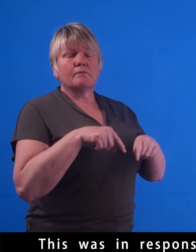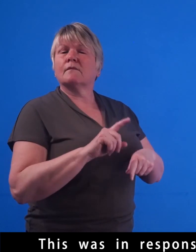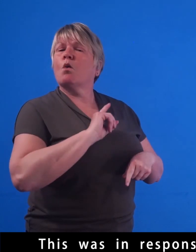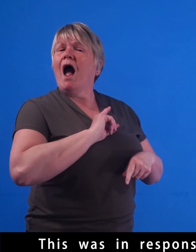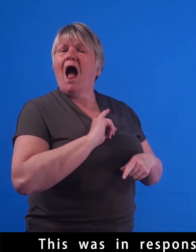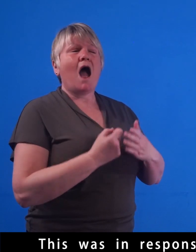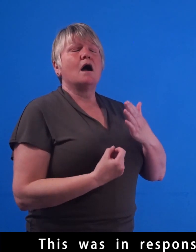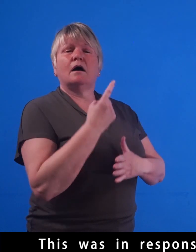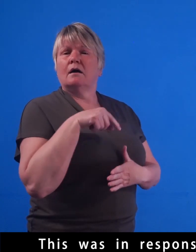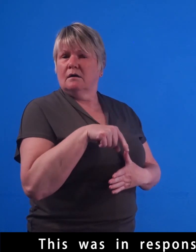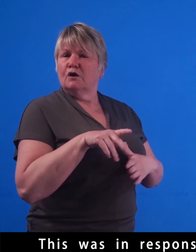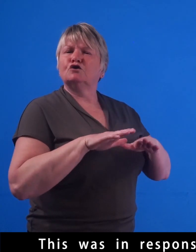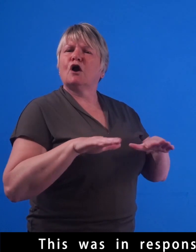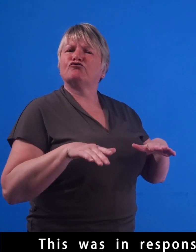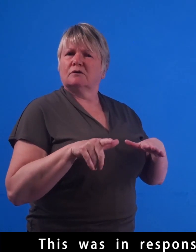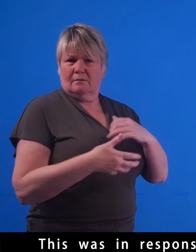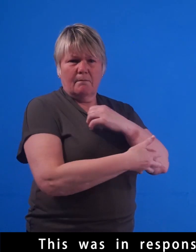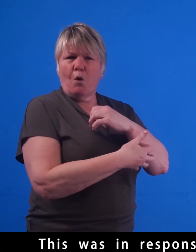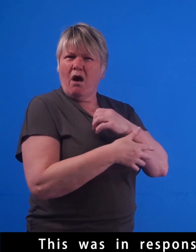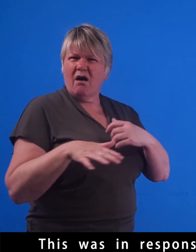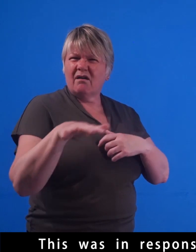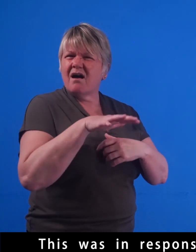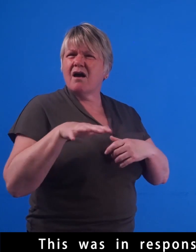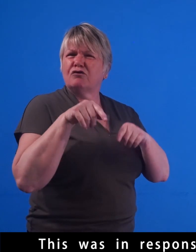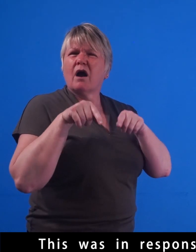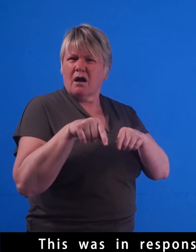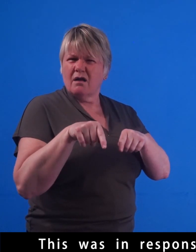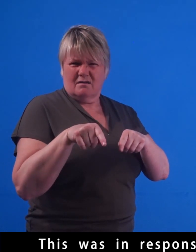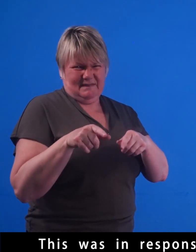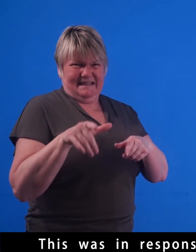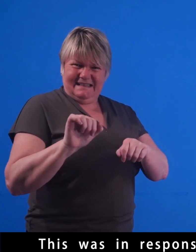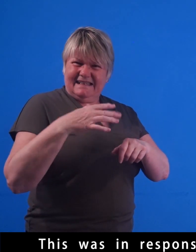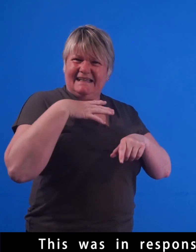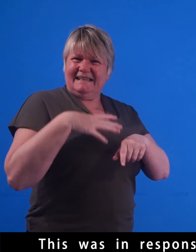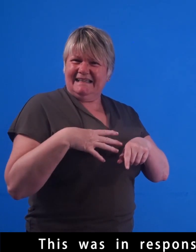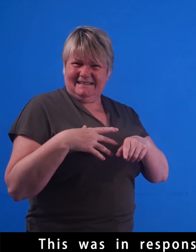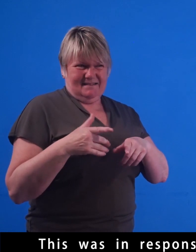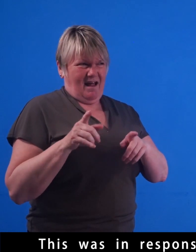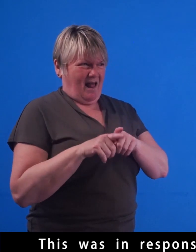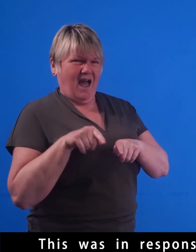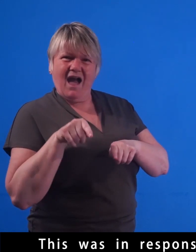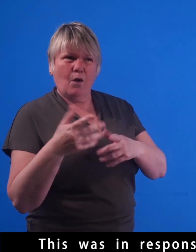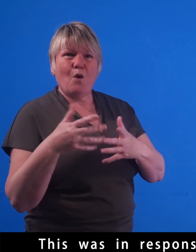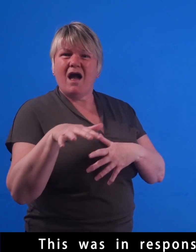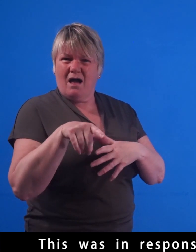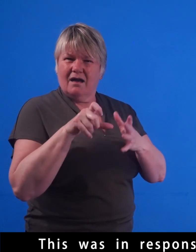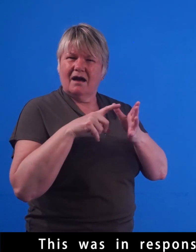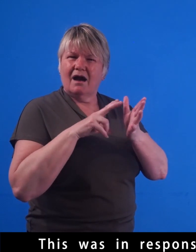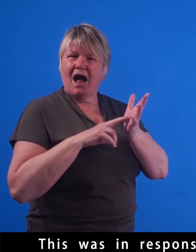This was in response to the needs of children in poor urban areas, such as the Canongate in Edinburgh.